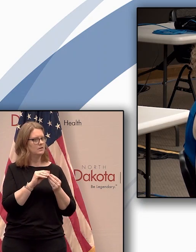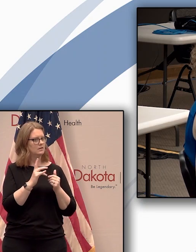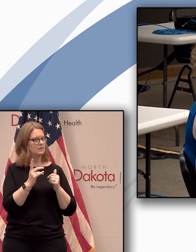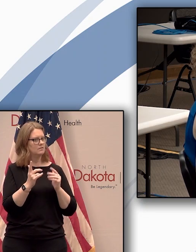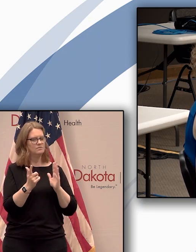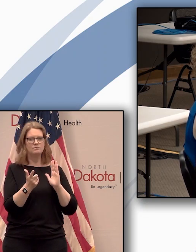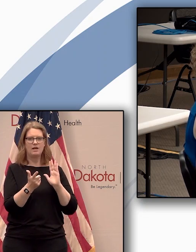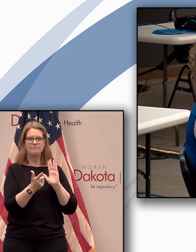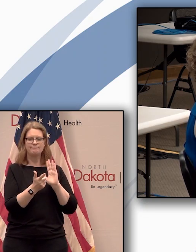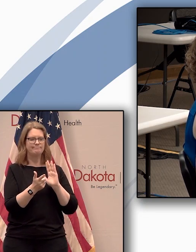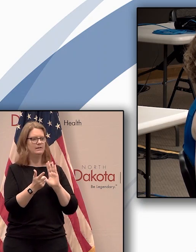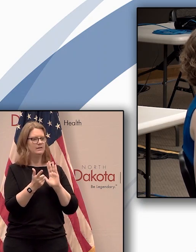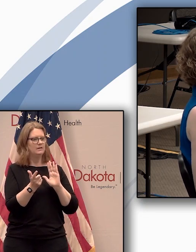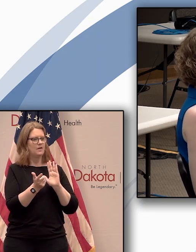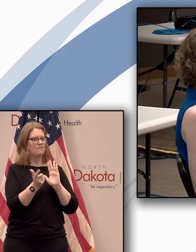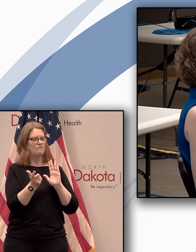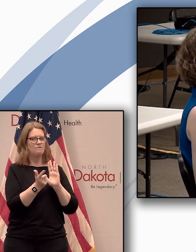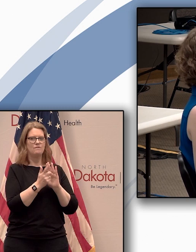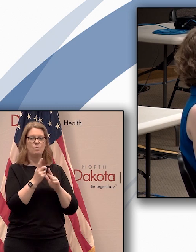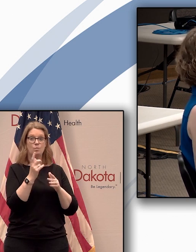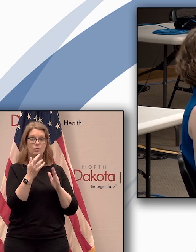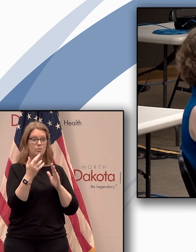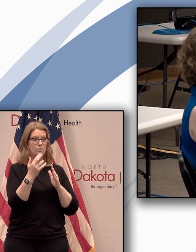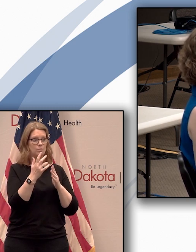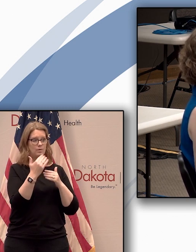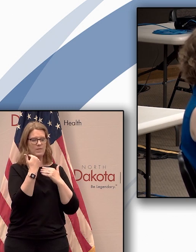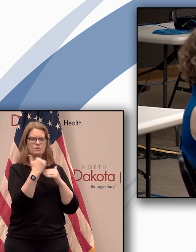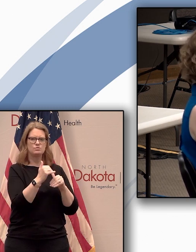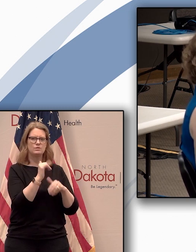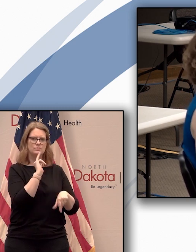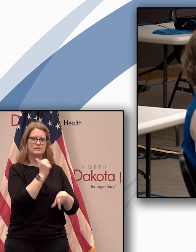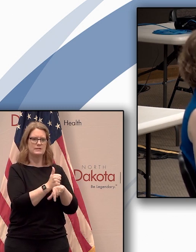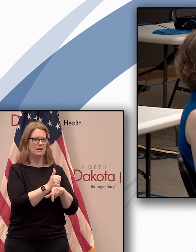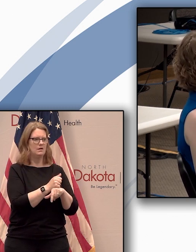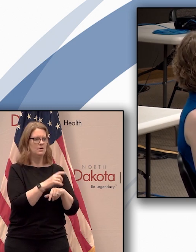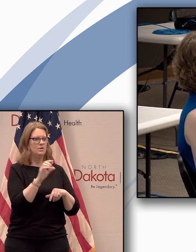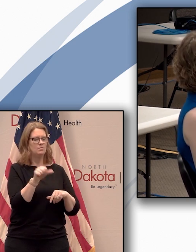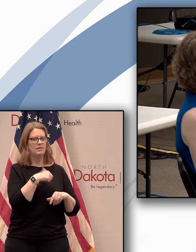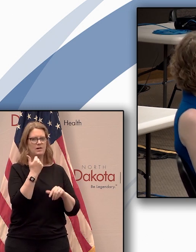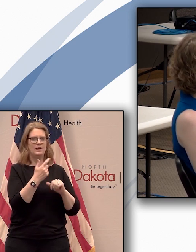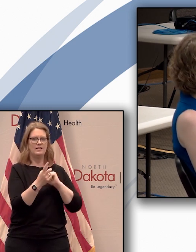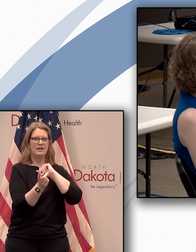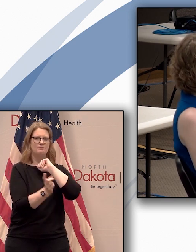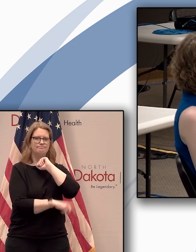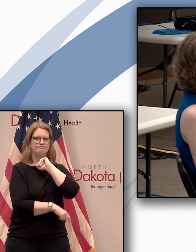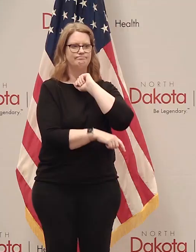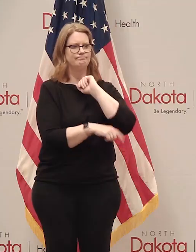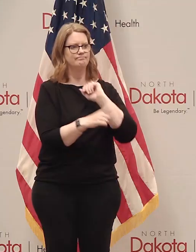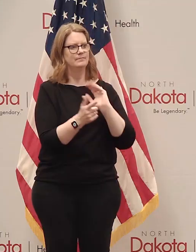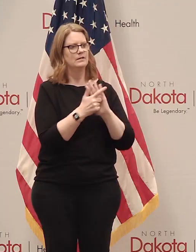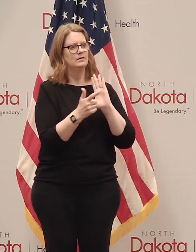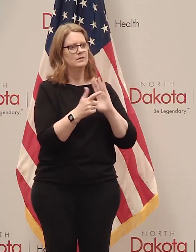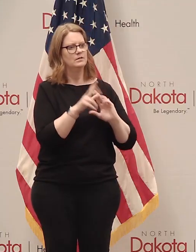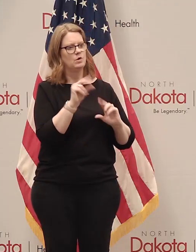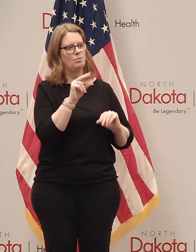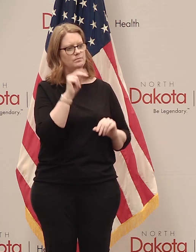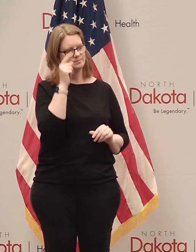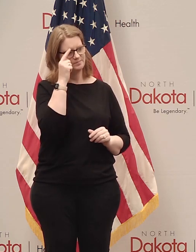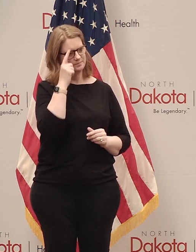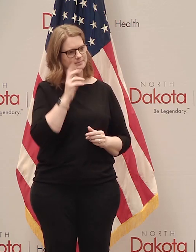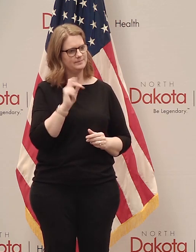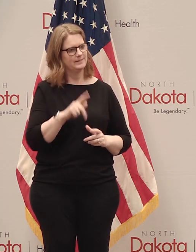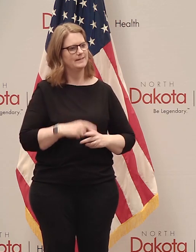were issued when those restrictions were in place on restaurants and salons and businesses like that? Answer to that one is no.